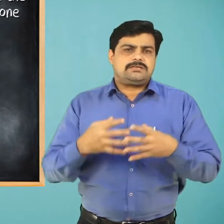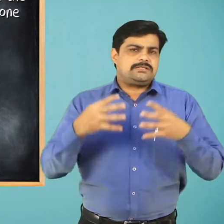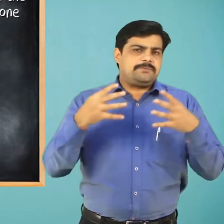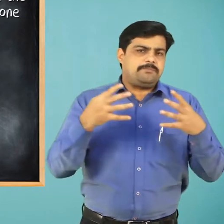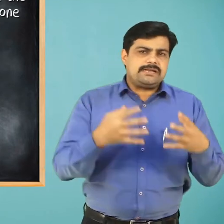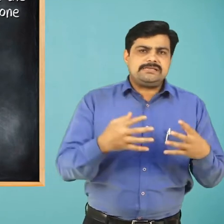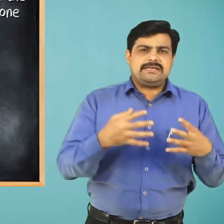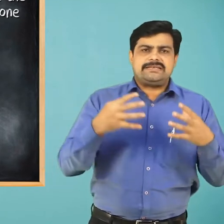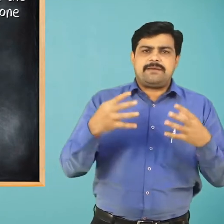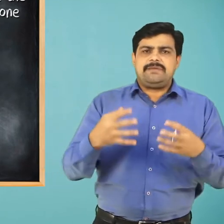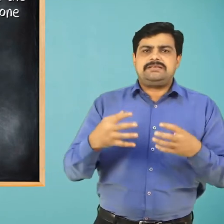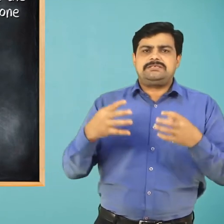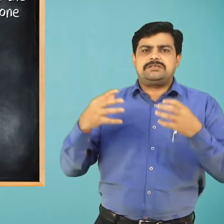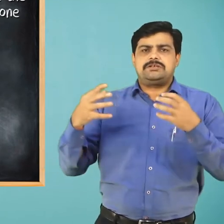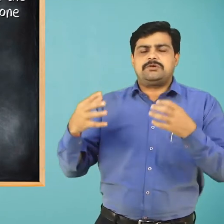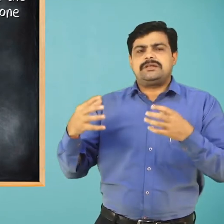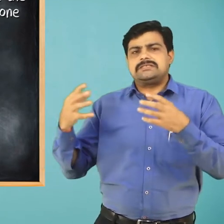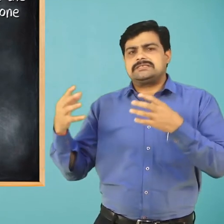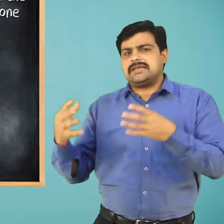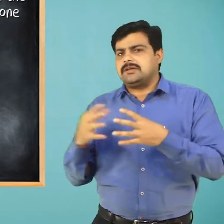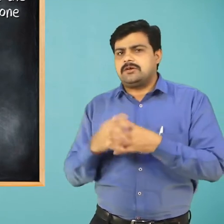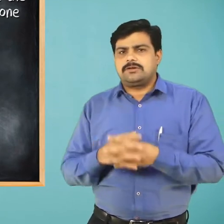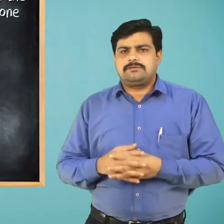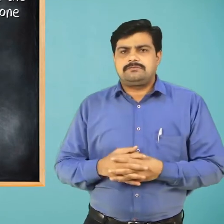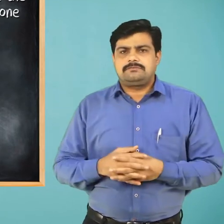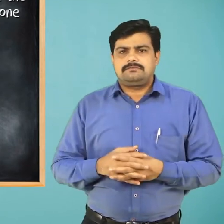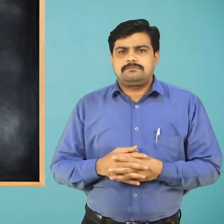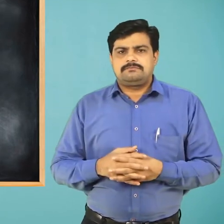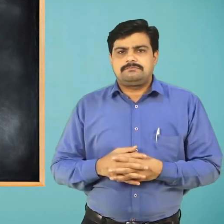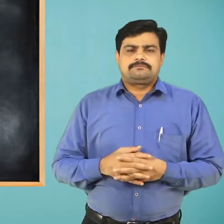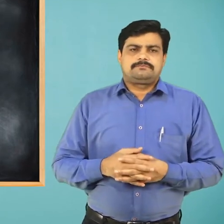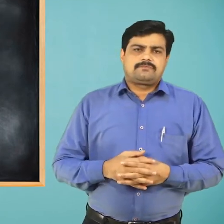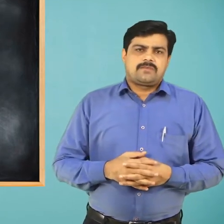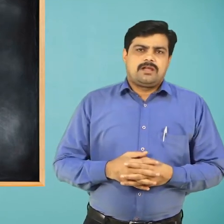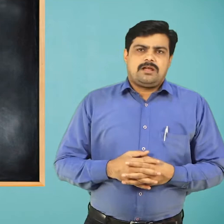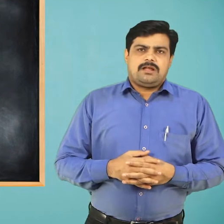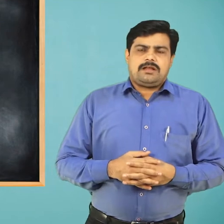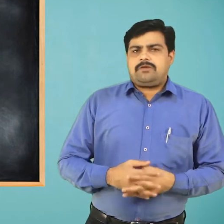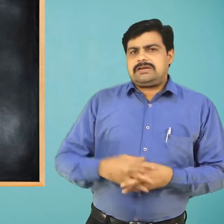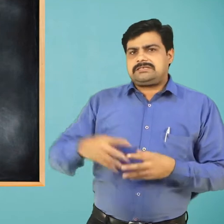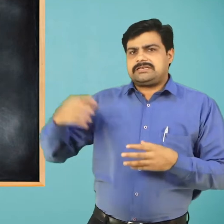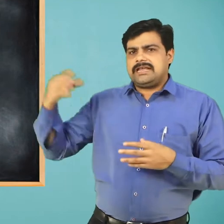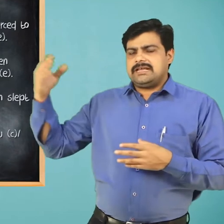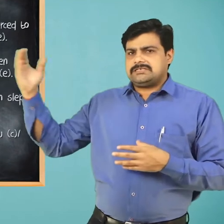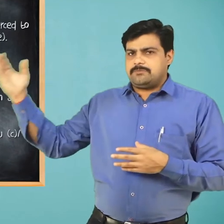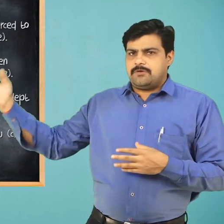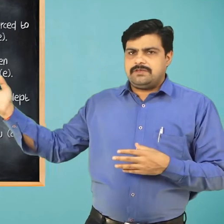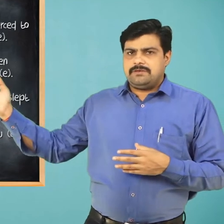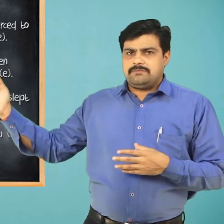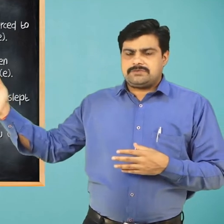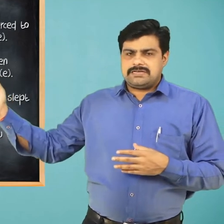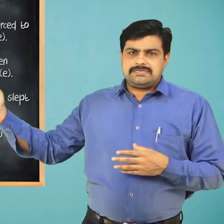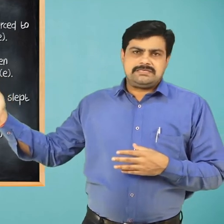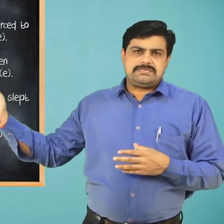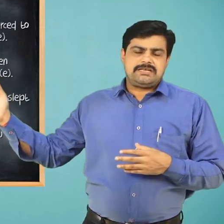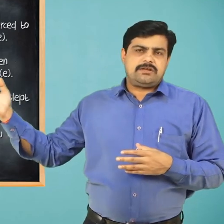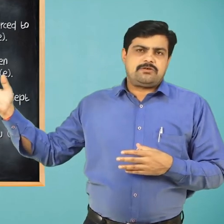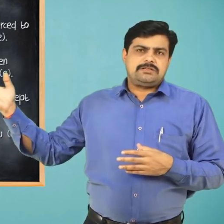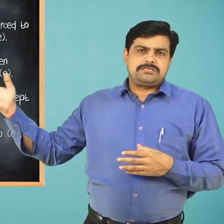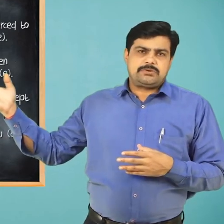renovate the building damaged during this cyclone. Now let's see some of the sentences here on the